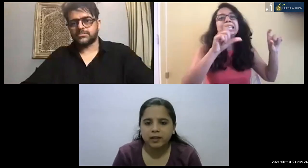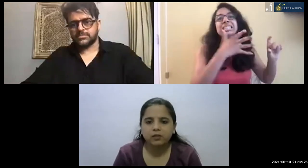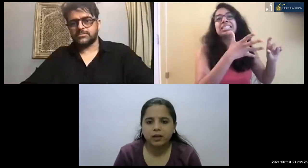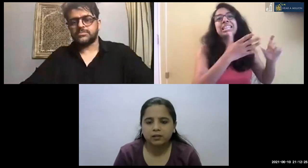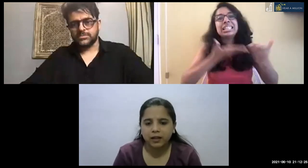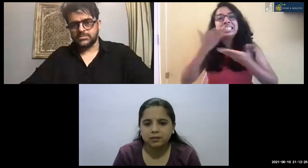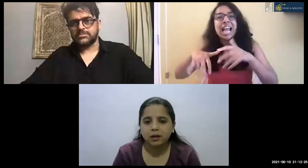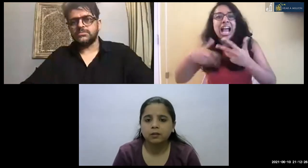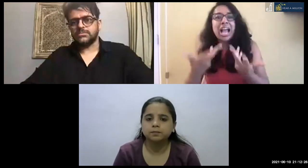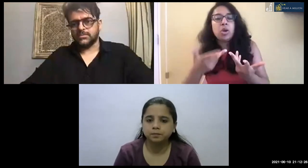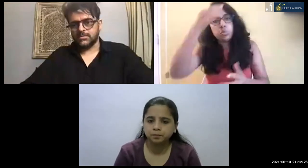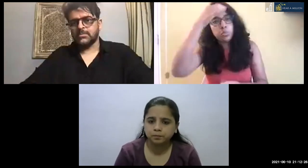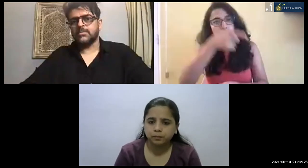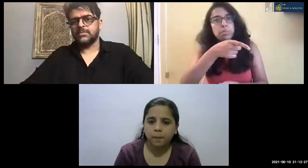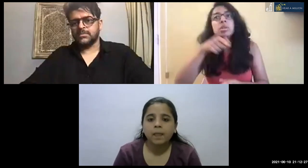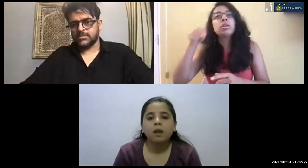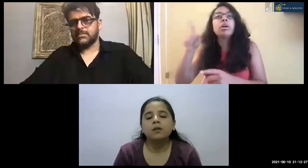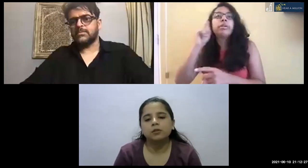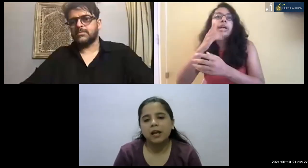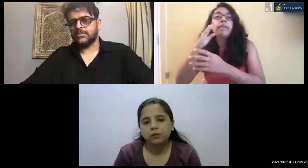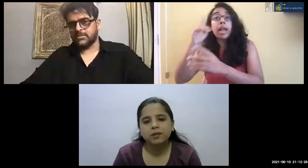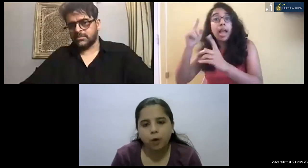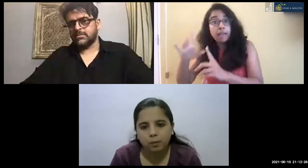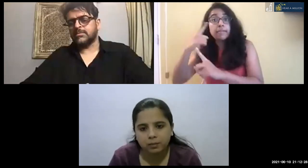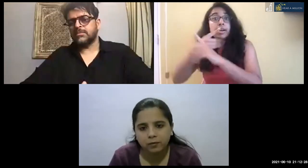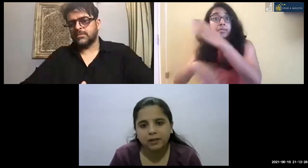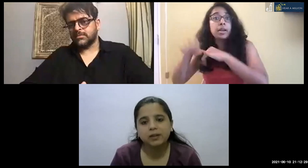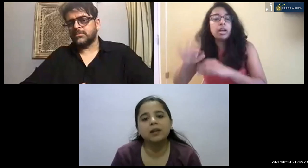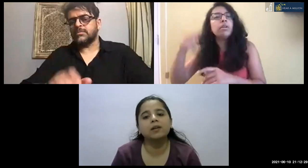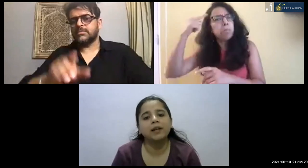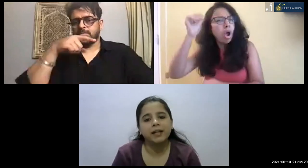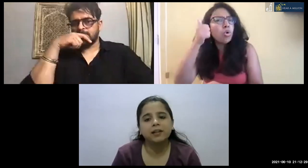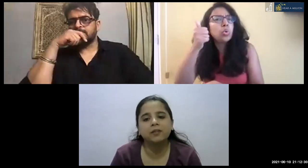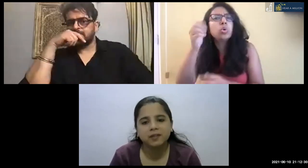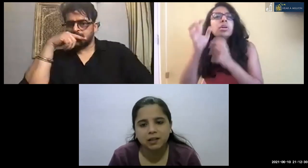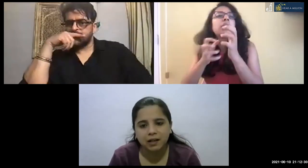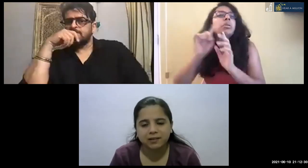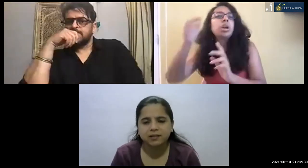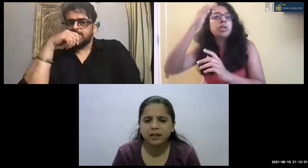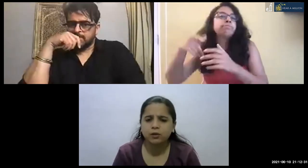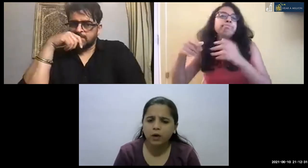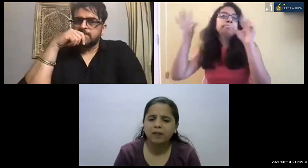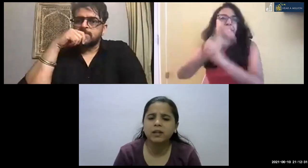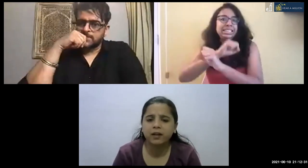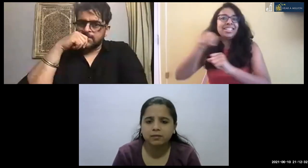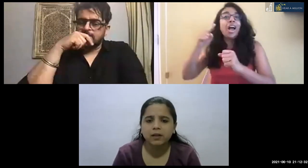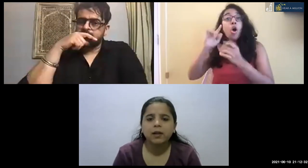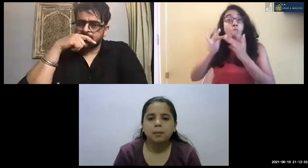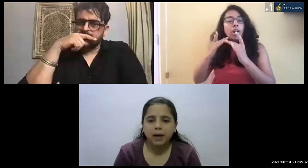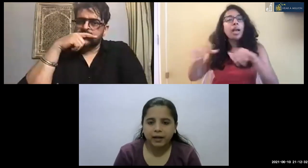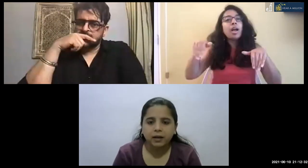course and the training things, so that was the problem when they were attending the physical classes. They do have the